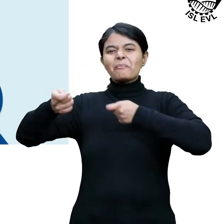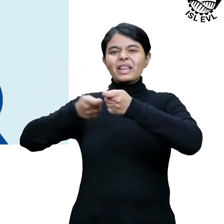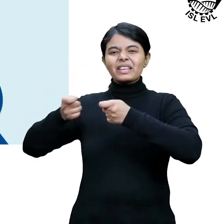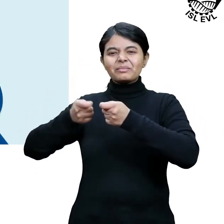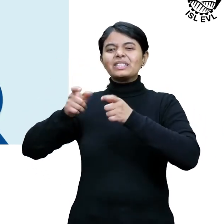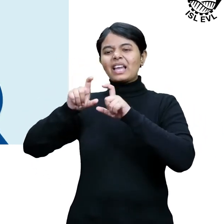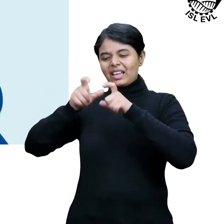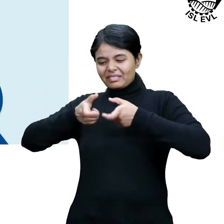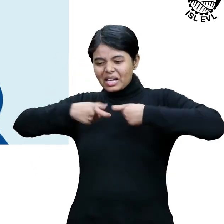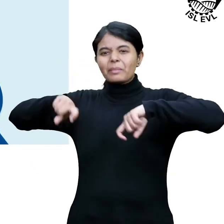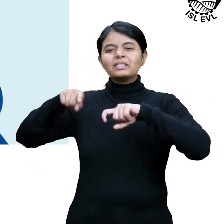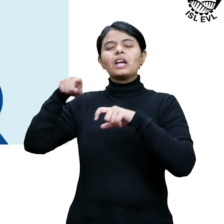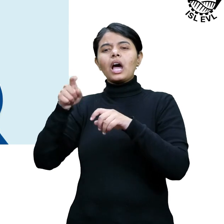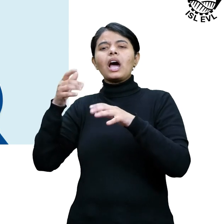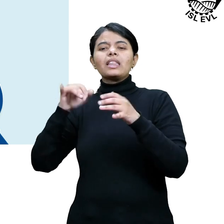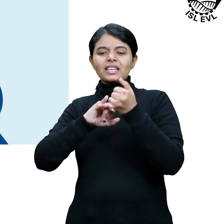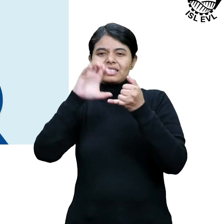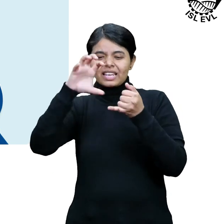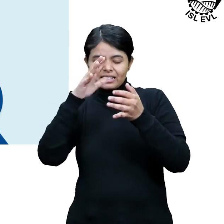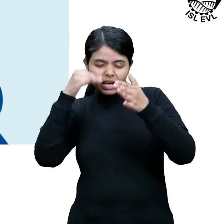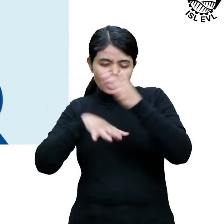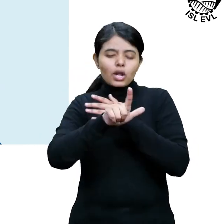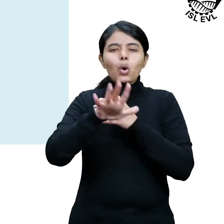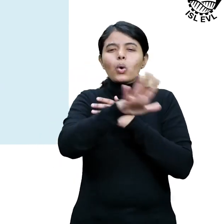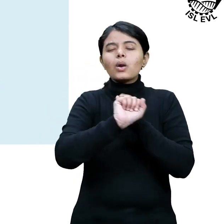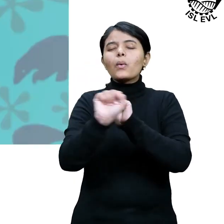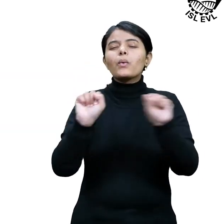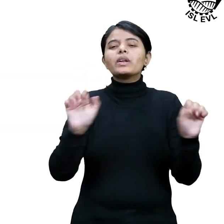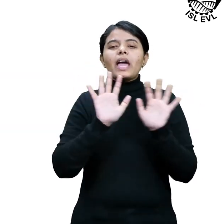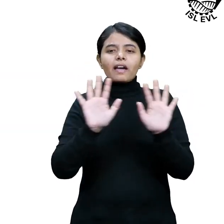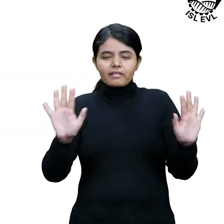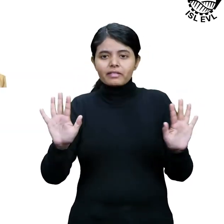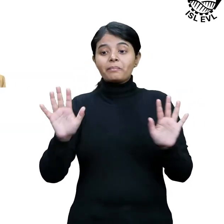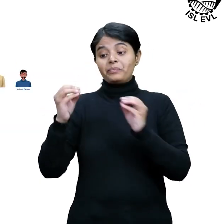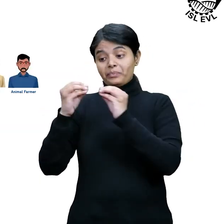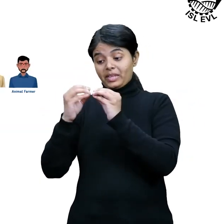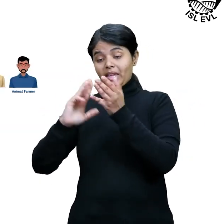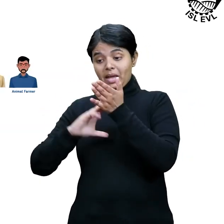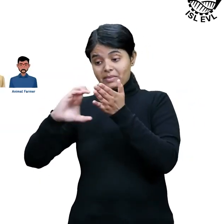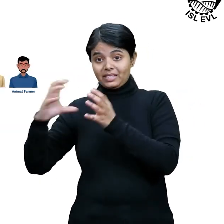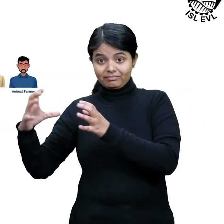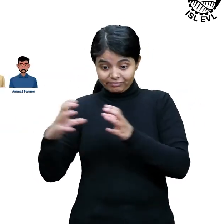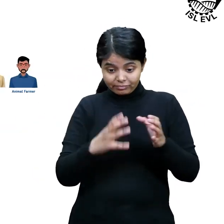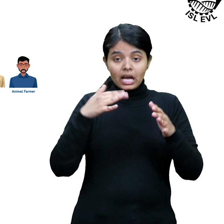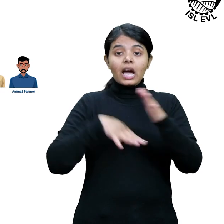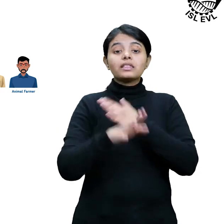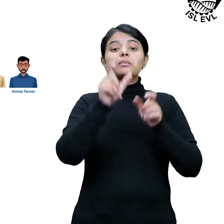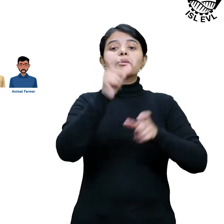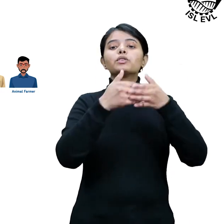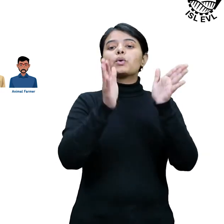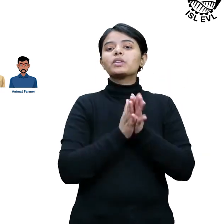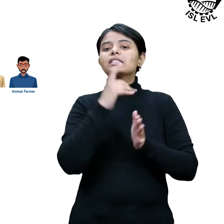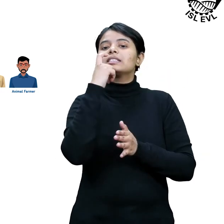Committees, have been established at every local body. The BMC committee consists of 7 members